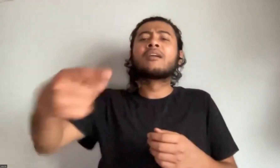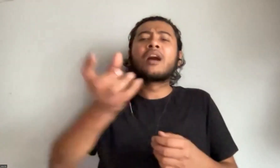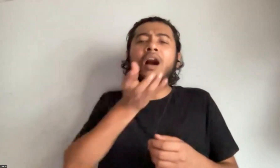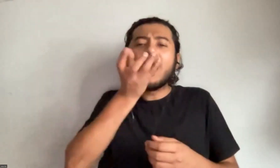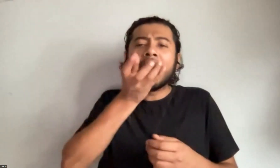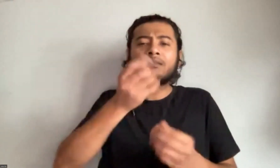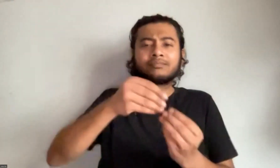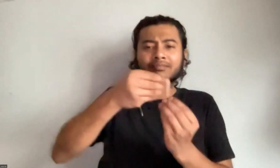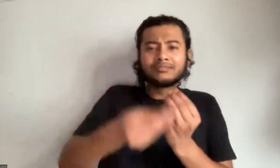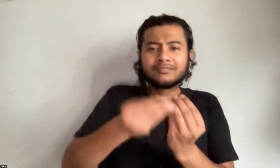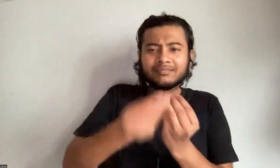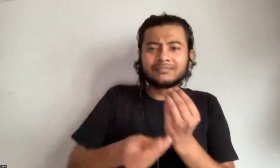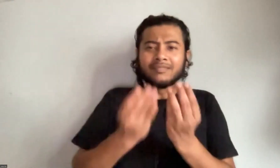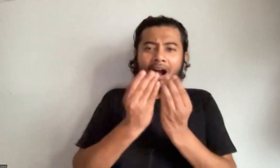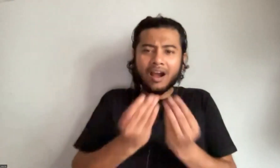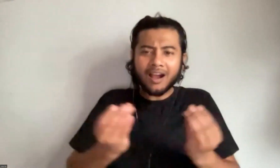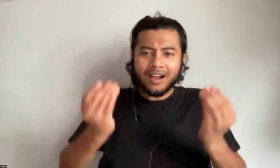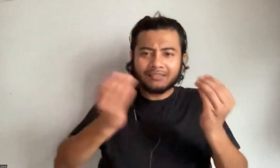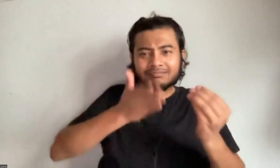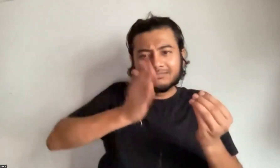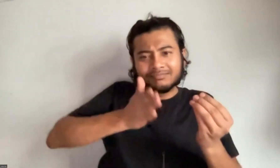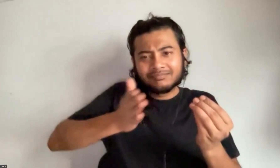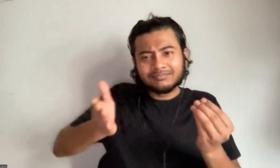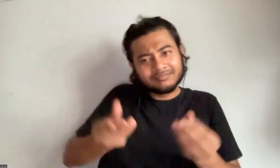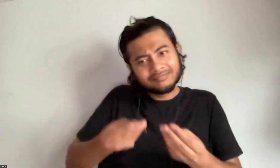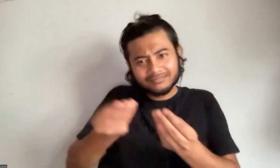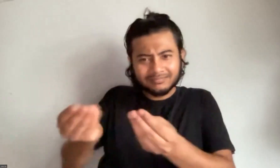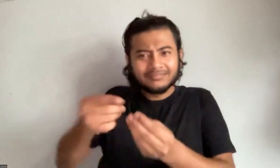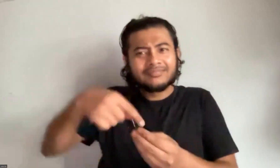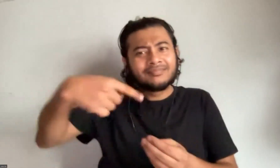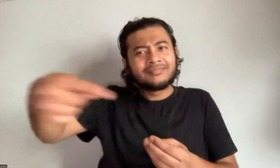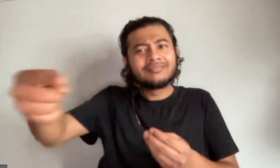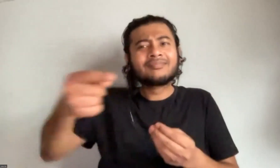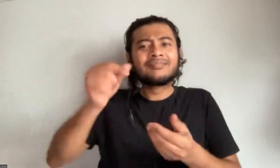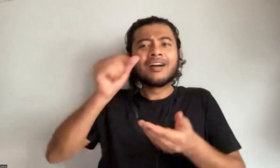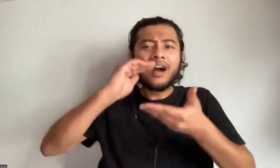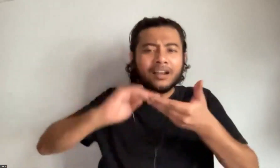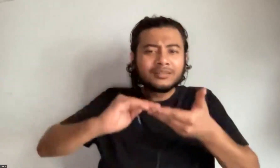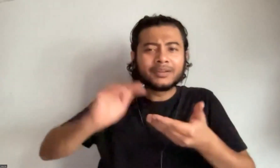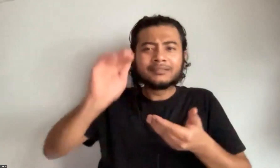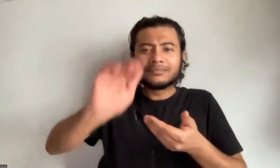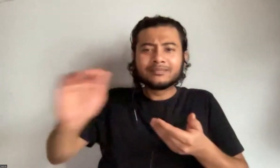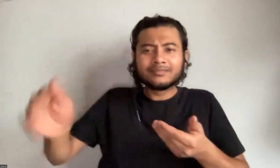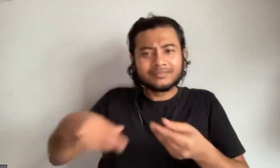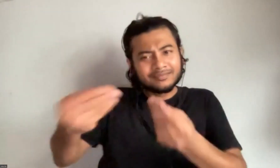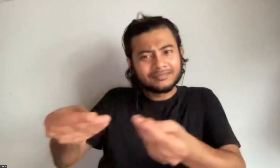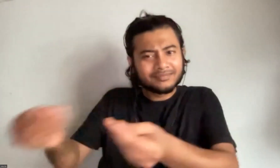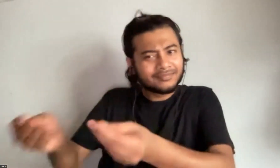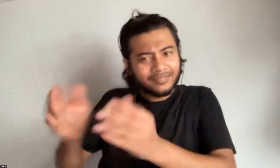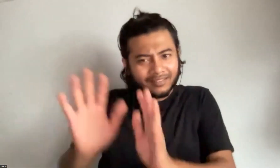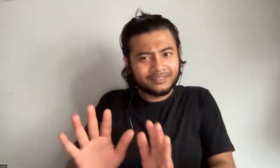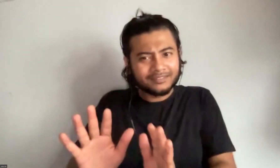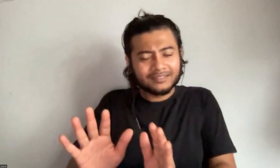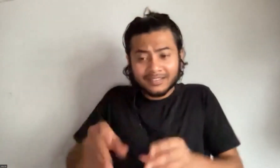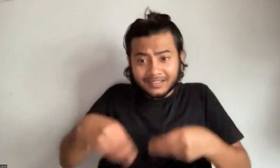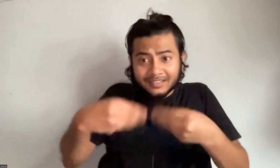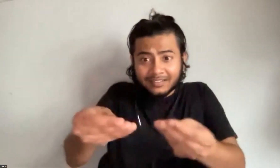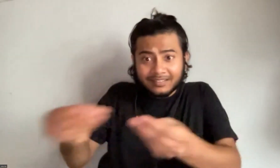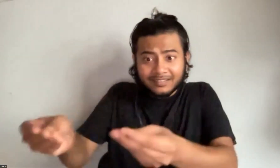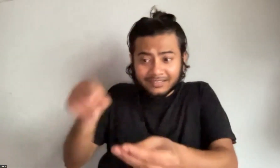you're serving Krishna. Why? Because Krishna is present even in your family members. He is present as the super soul